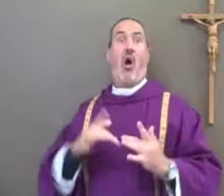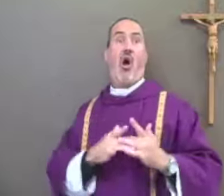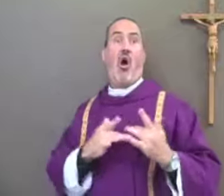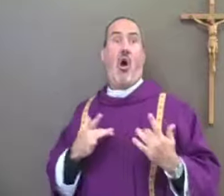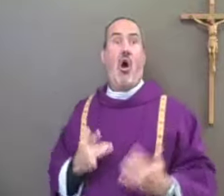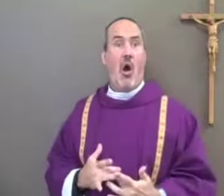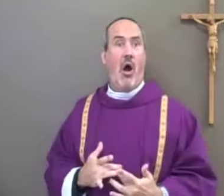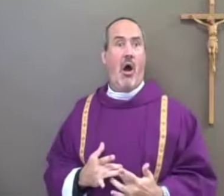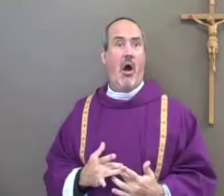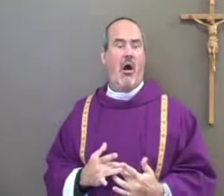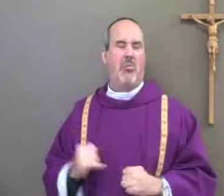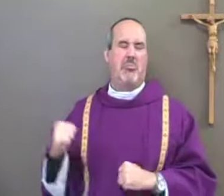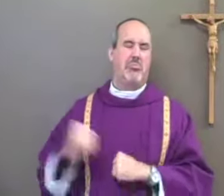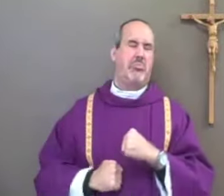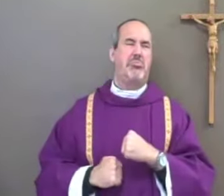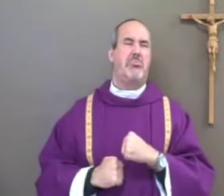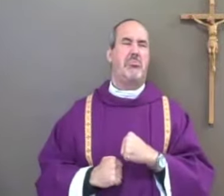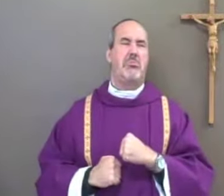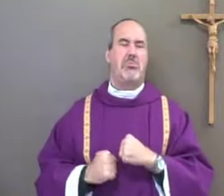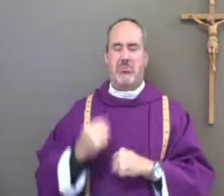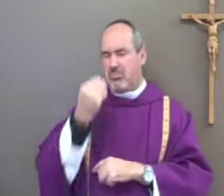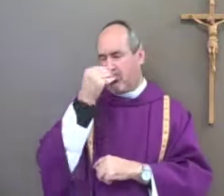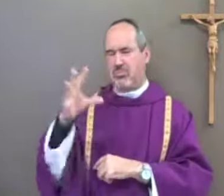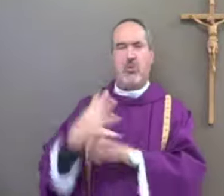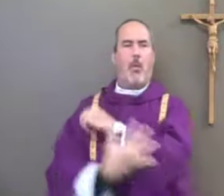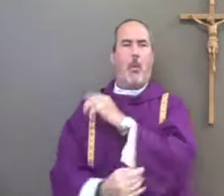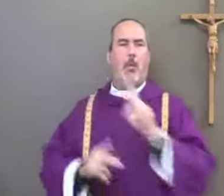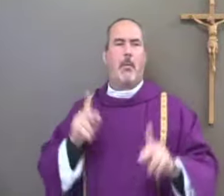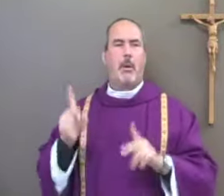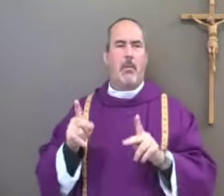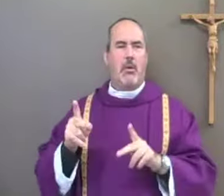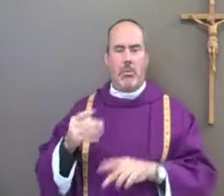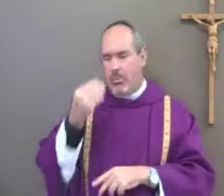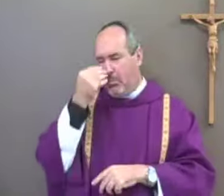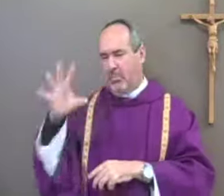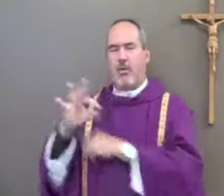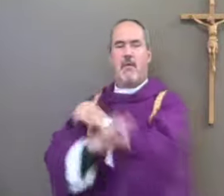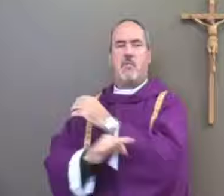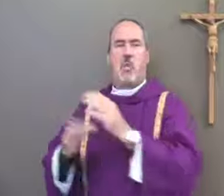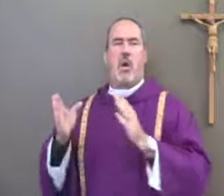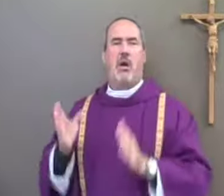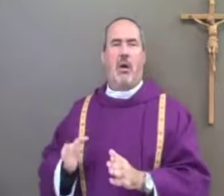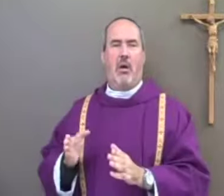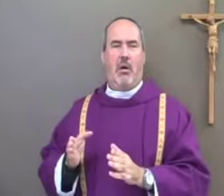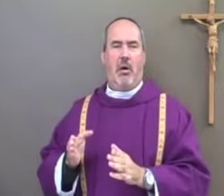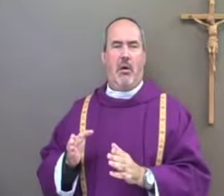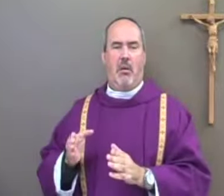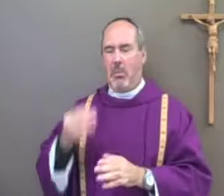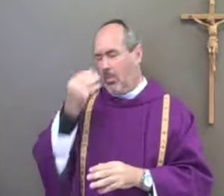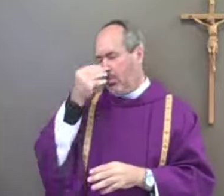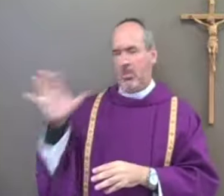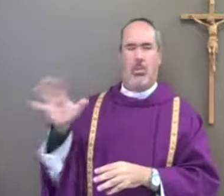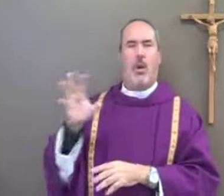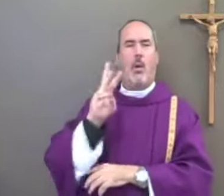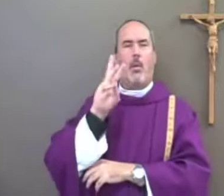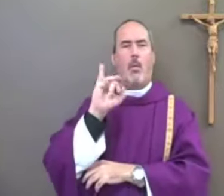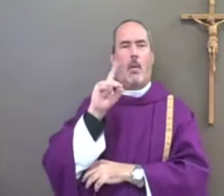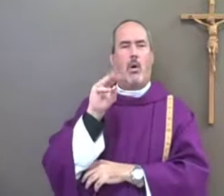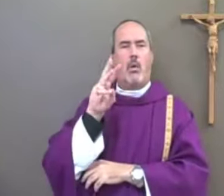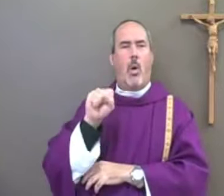law, their hearts were like stone. They didn't care for the poor, the foreigners, the